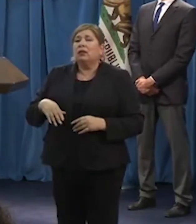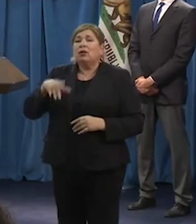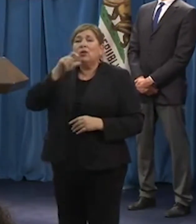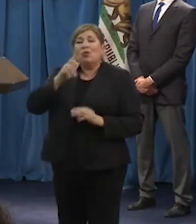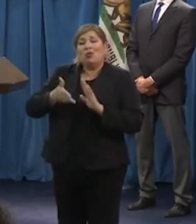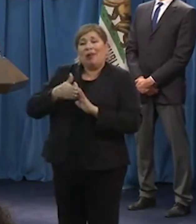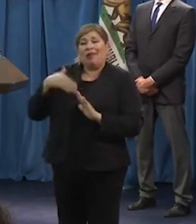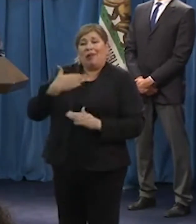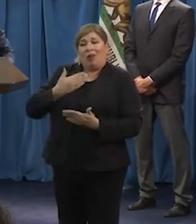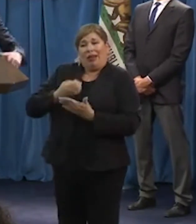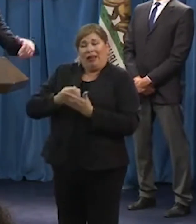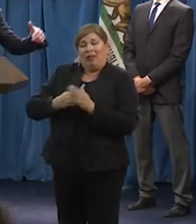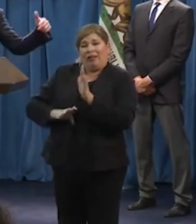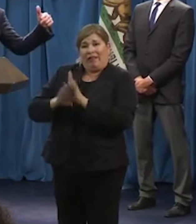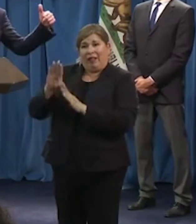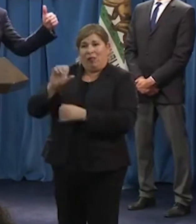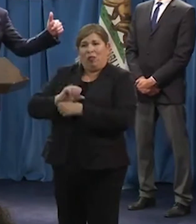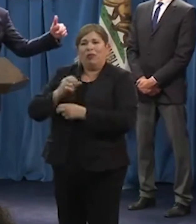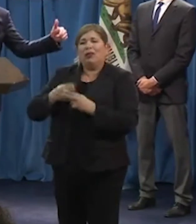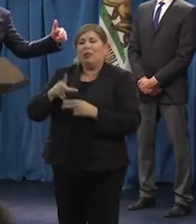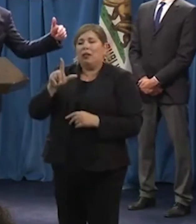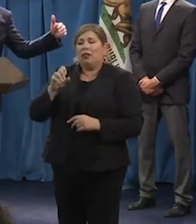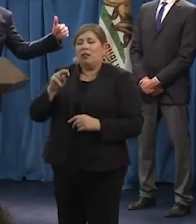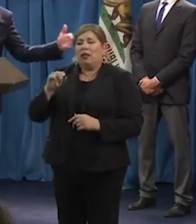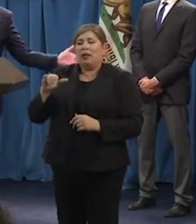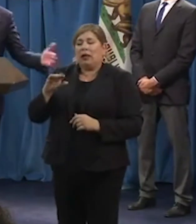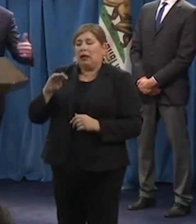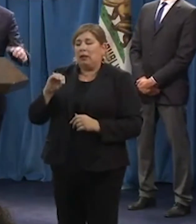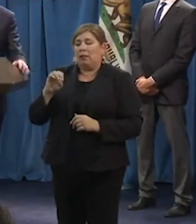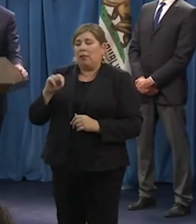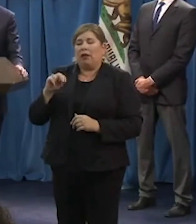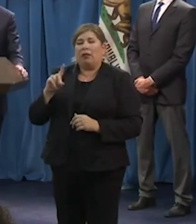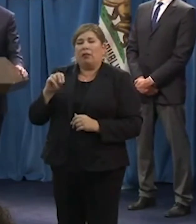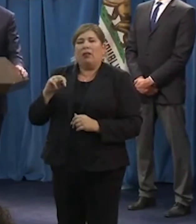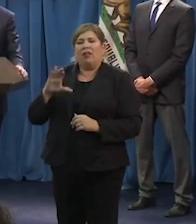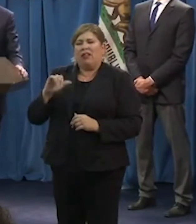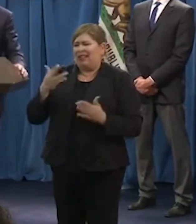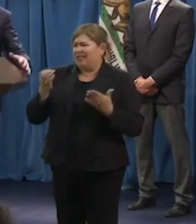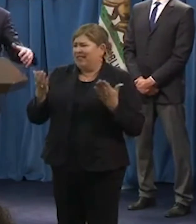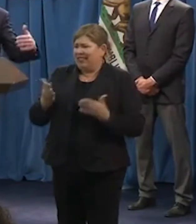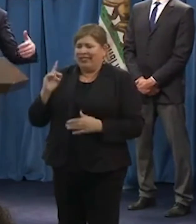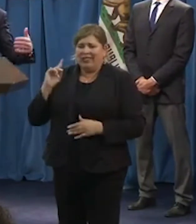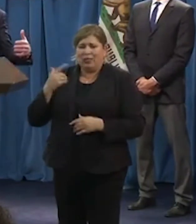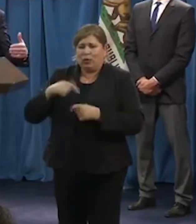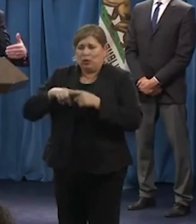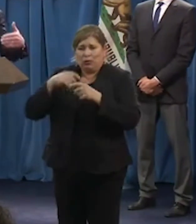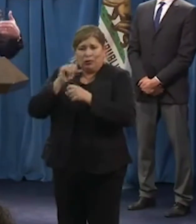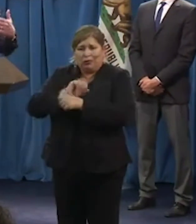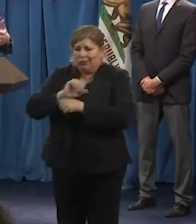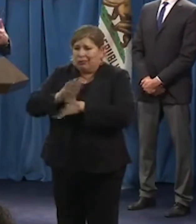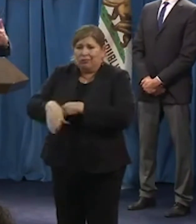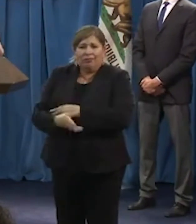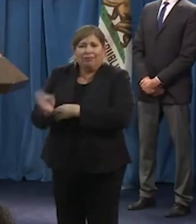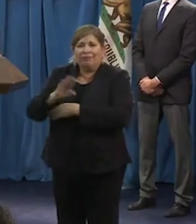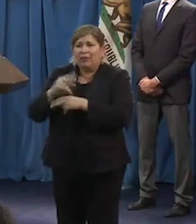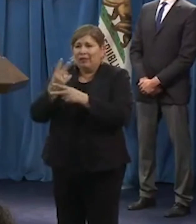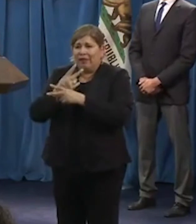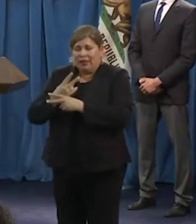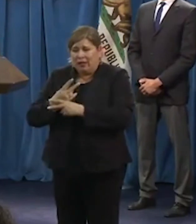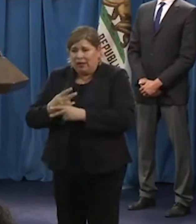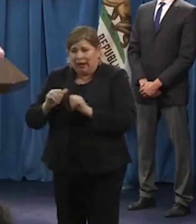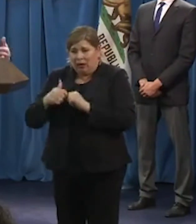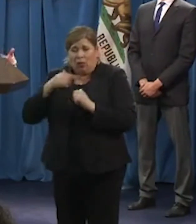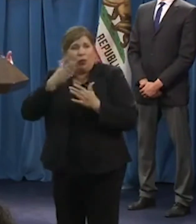economic development work in the state, who has been working 24/7 to try to organize our requests to the federal